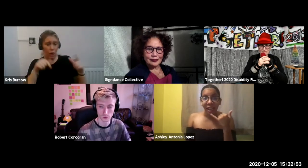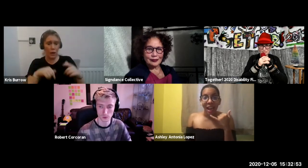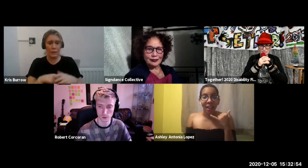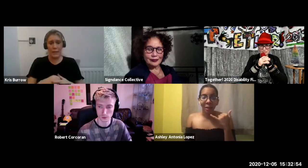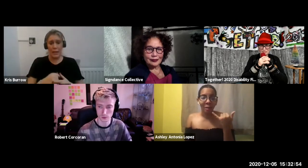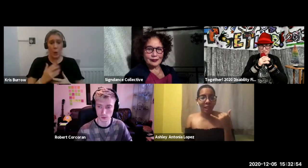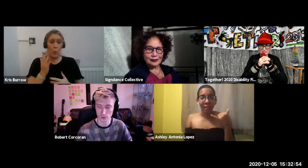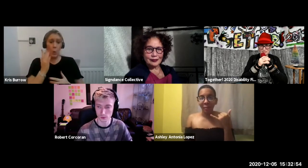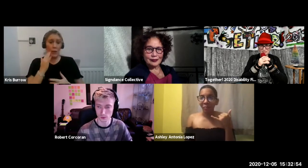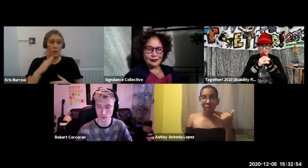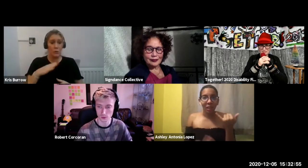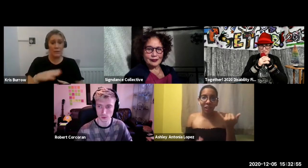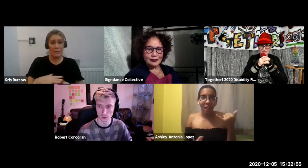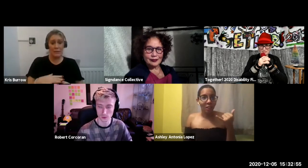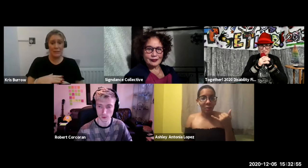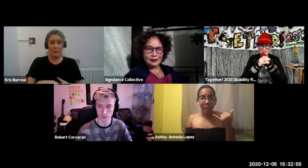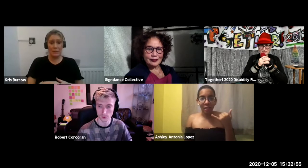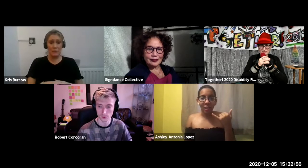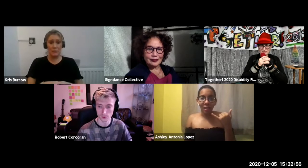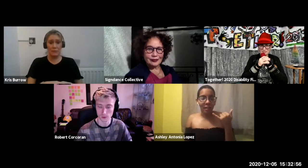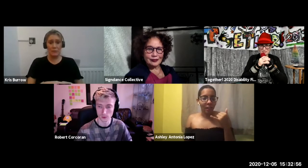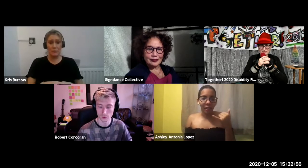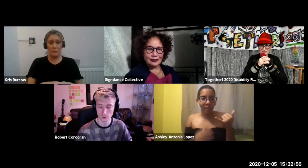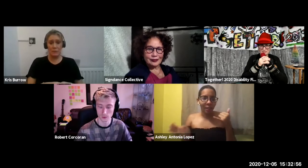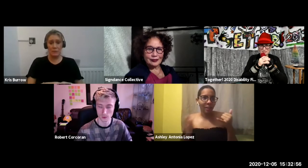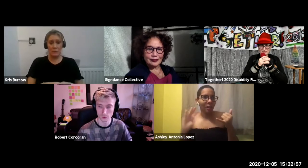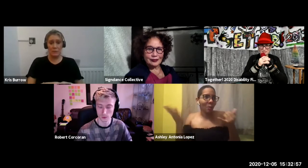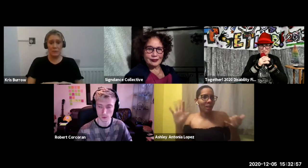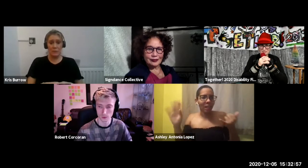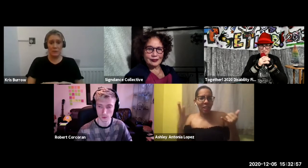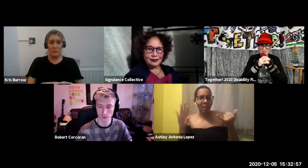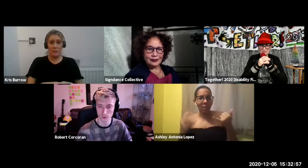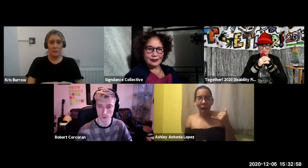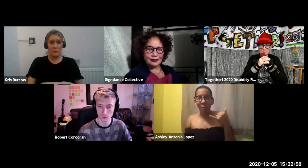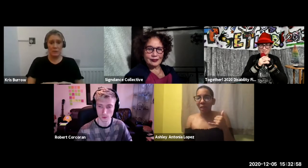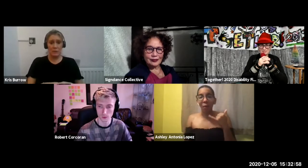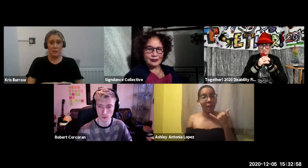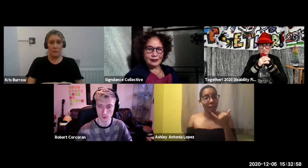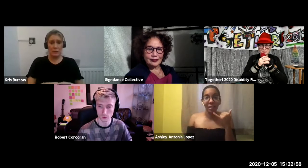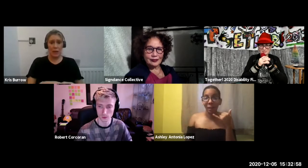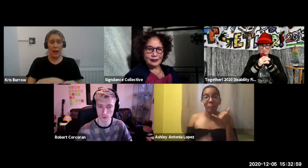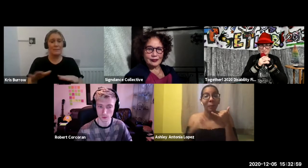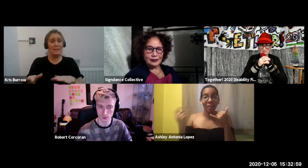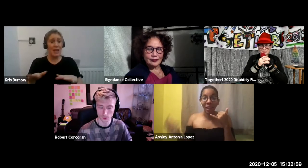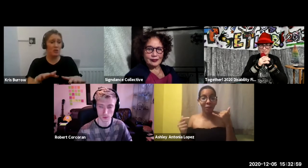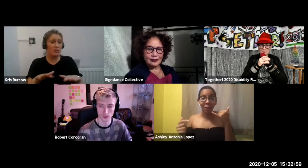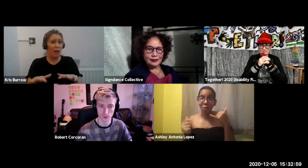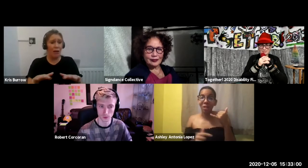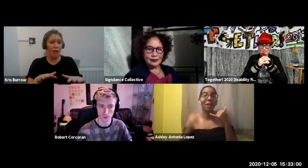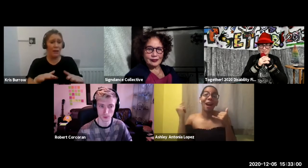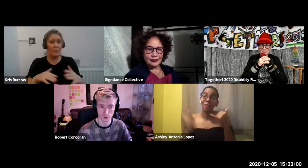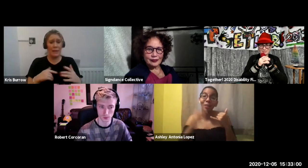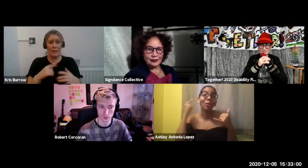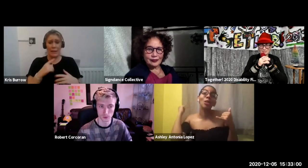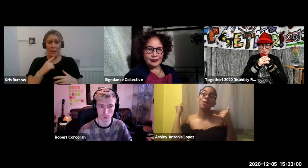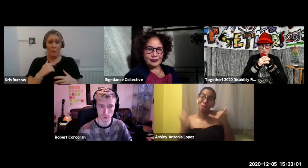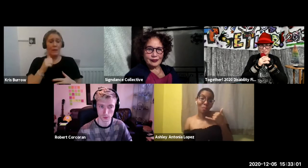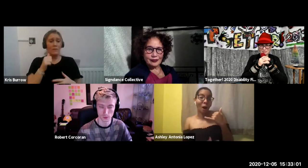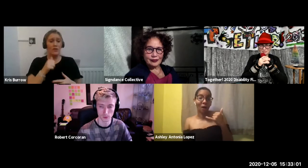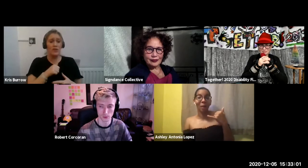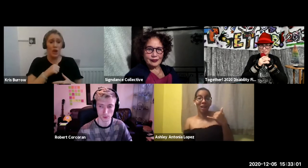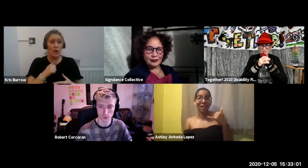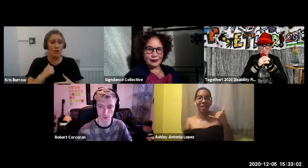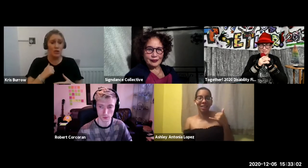need it? And he was like, can you do it like you know, like take your time, say, okay, listen, I'm about to have surgery, so I have to give it to